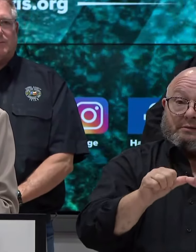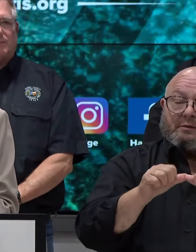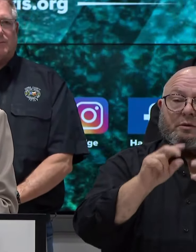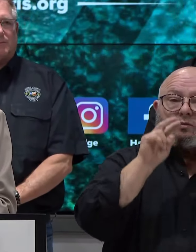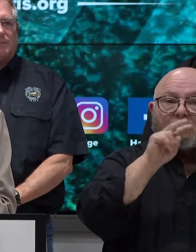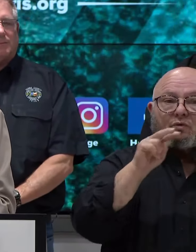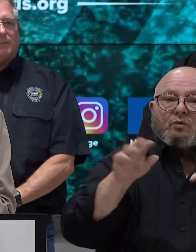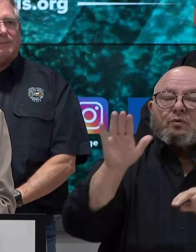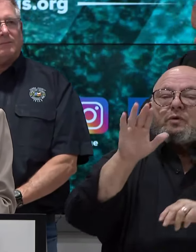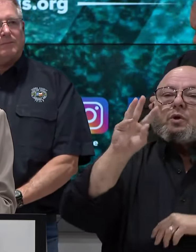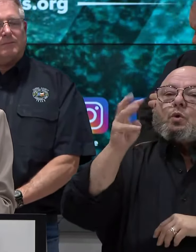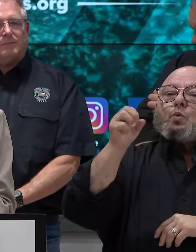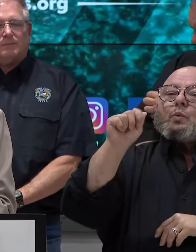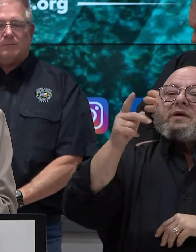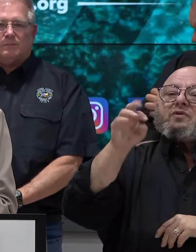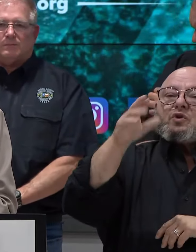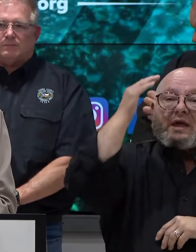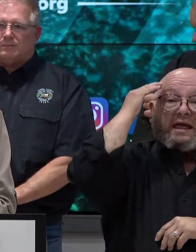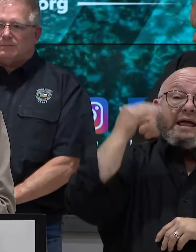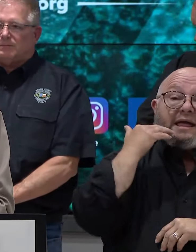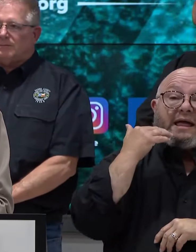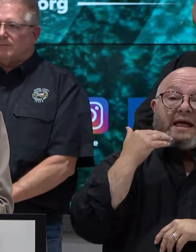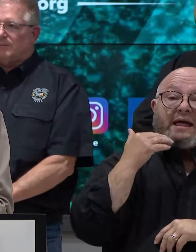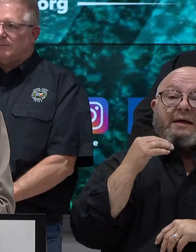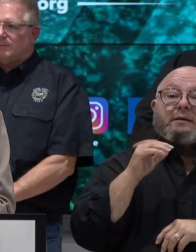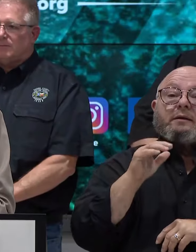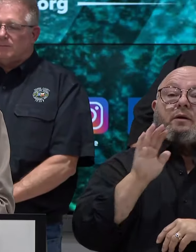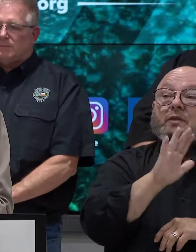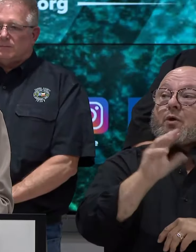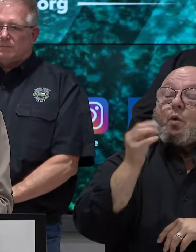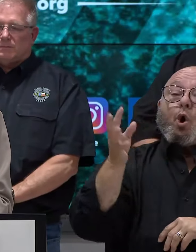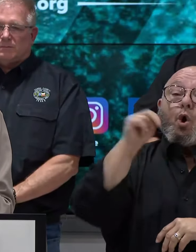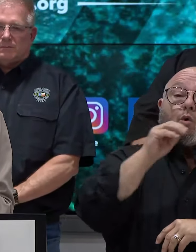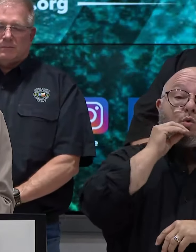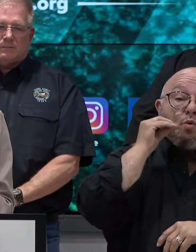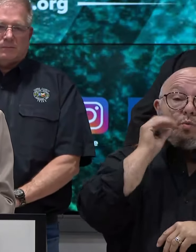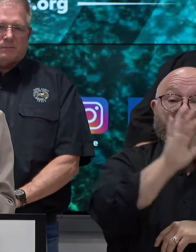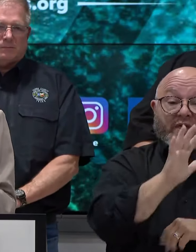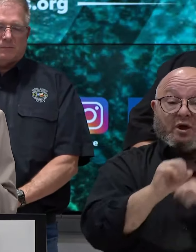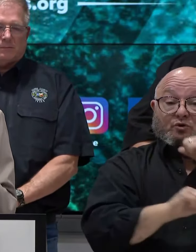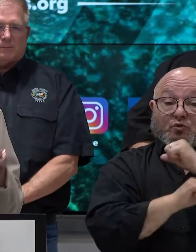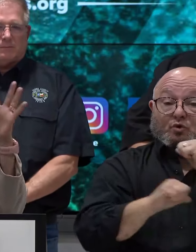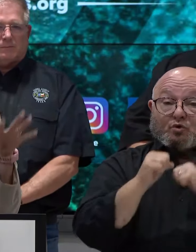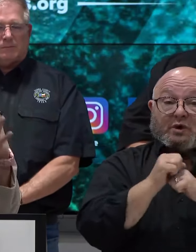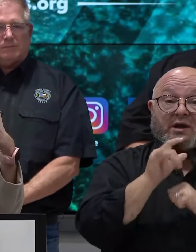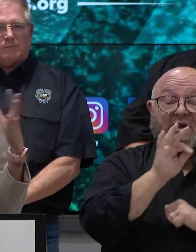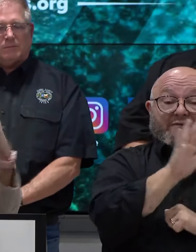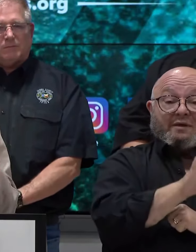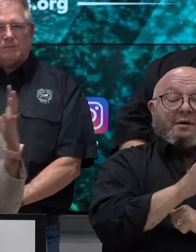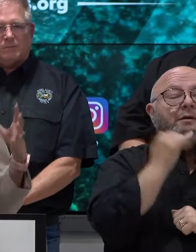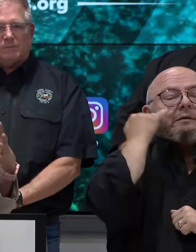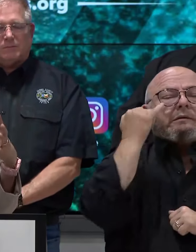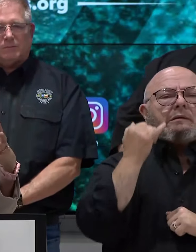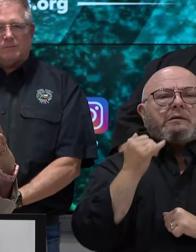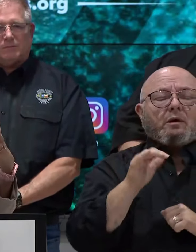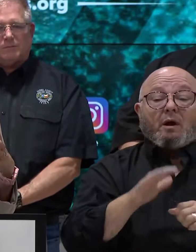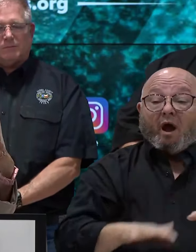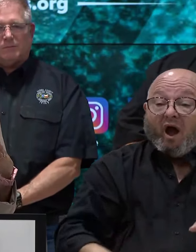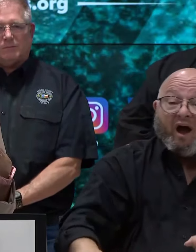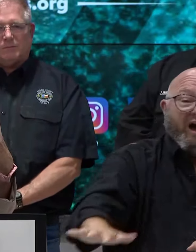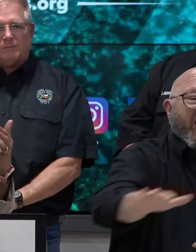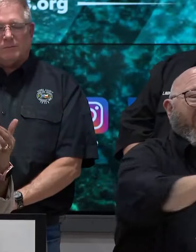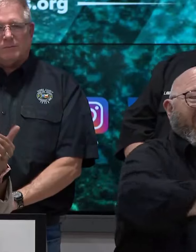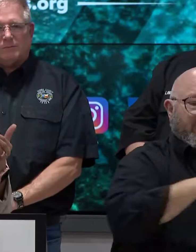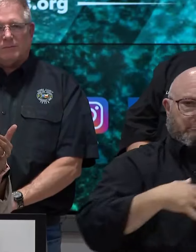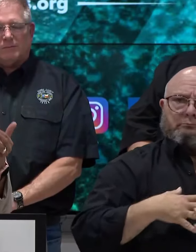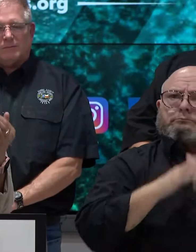a look at their weatherhead and their own infrastructure, because even if let's say their entire neighborhood is up and